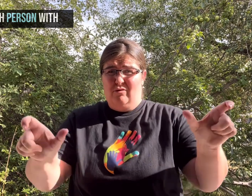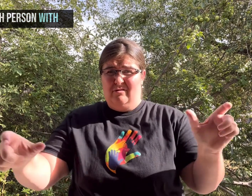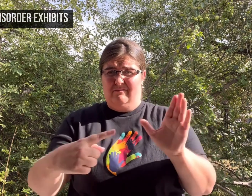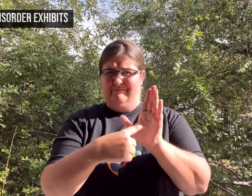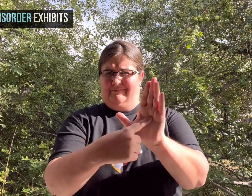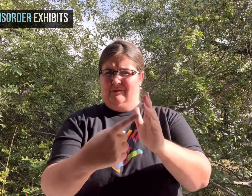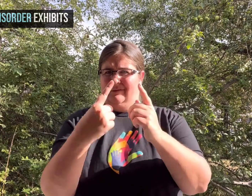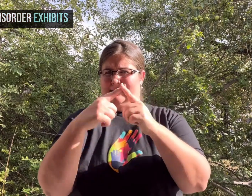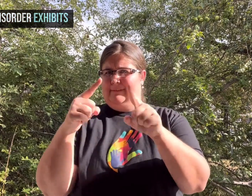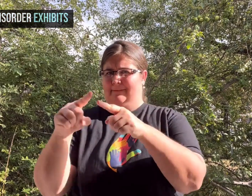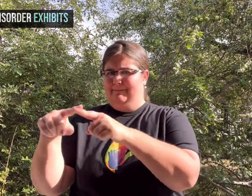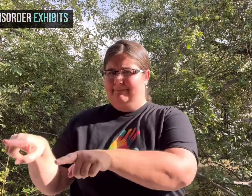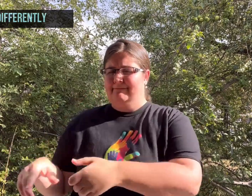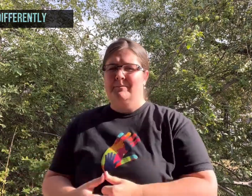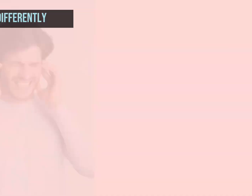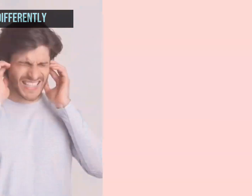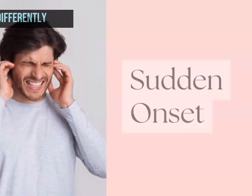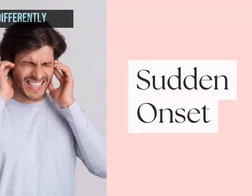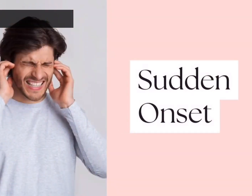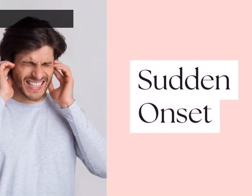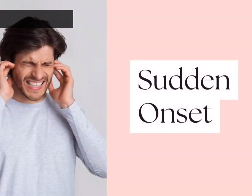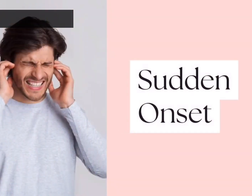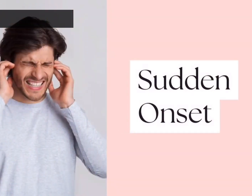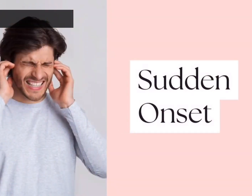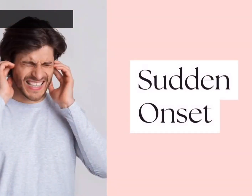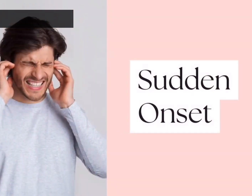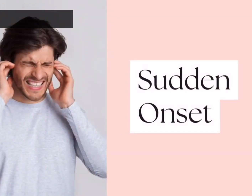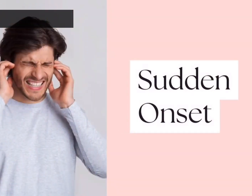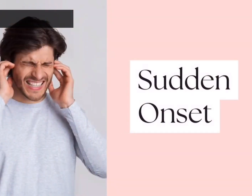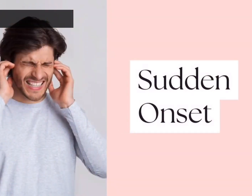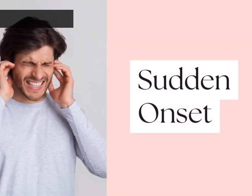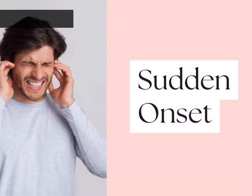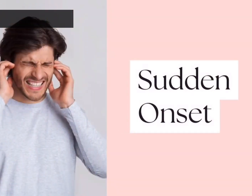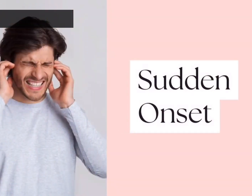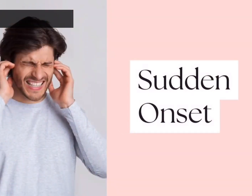Each person with this disorder exhibits differently.